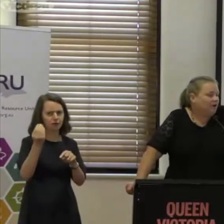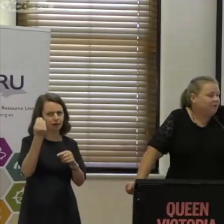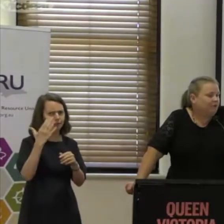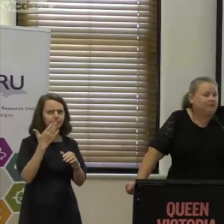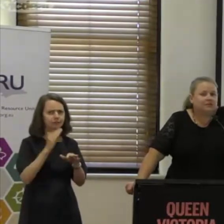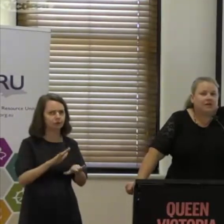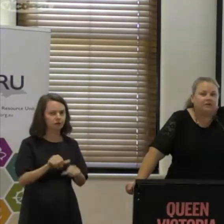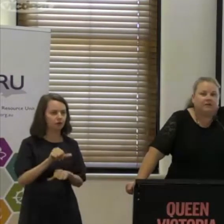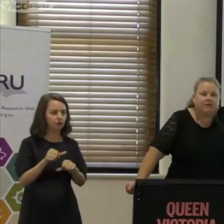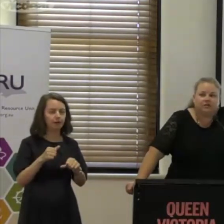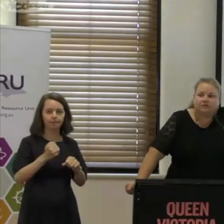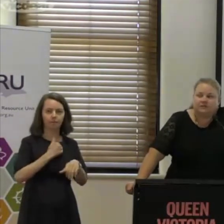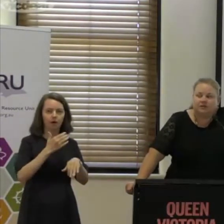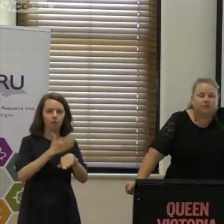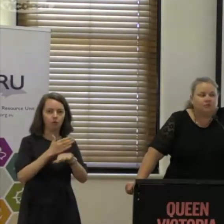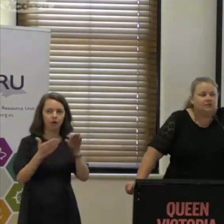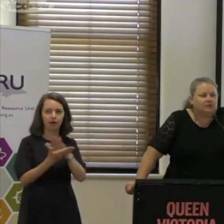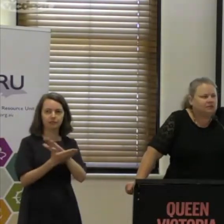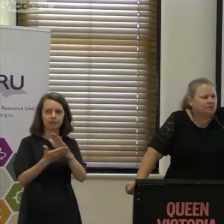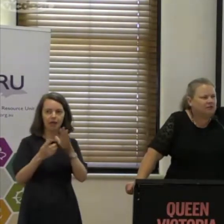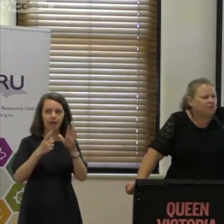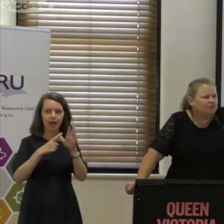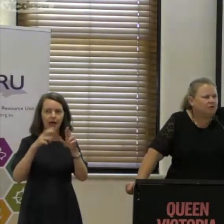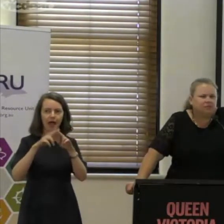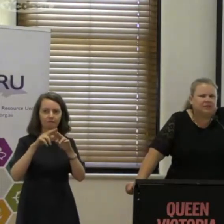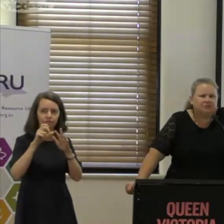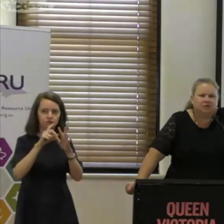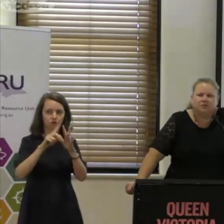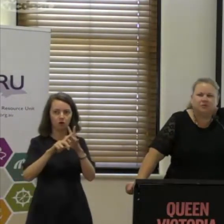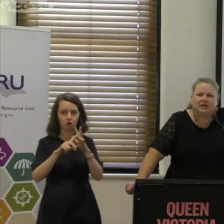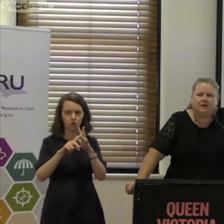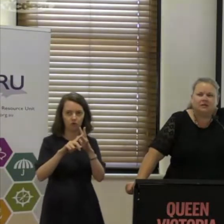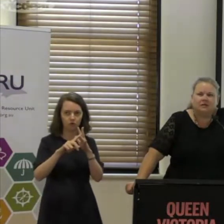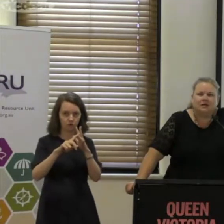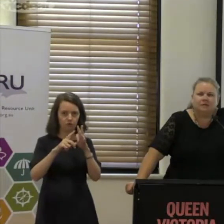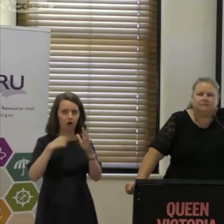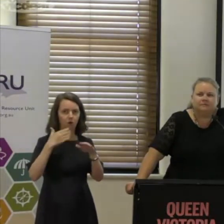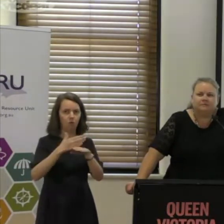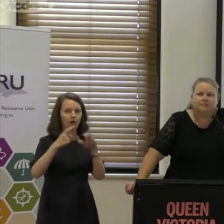So I'm from the Australian Federation of Disability Organisations. I think you probably all know who we are.